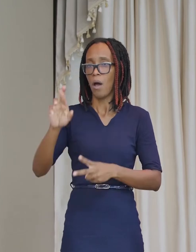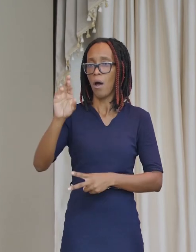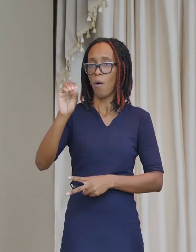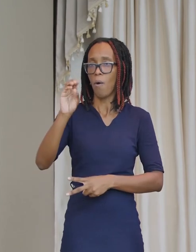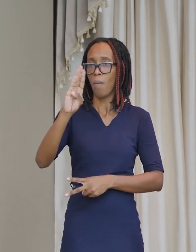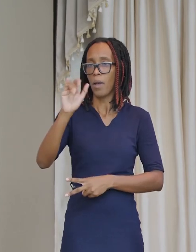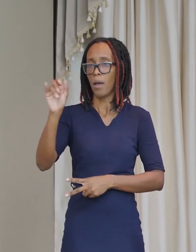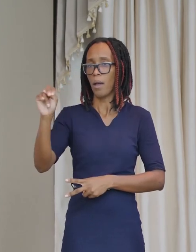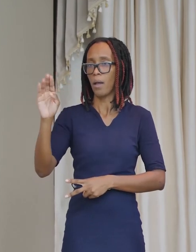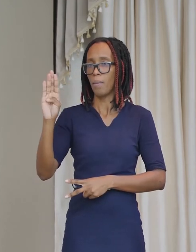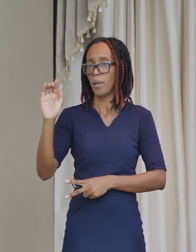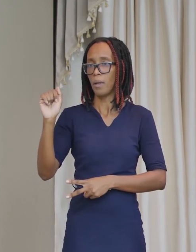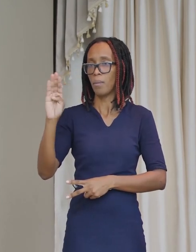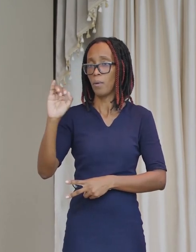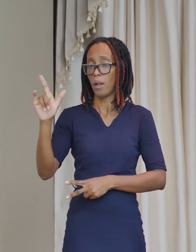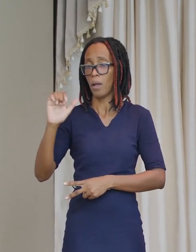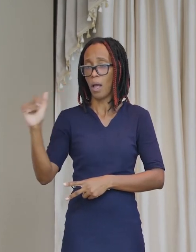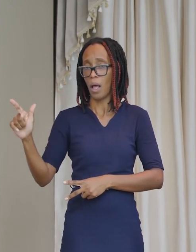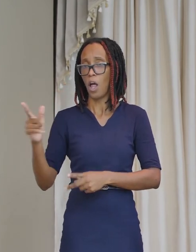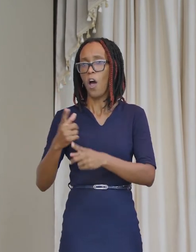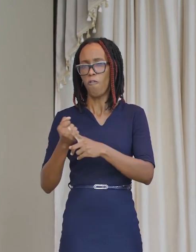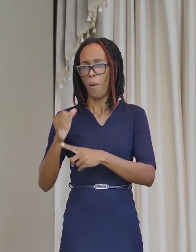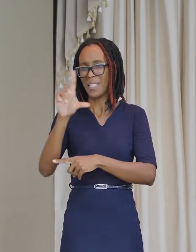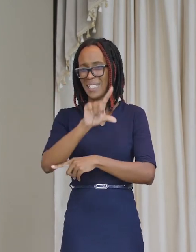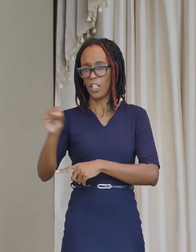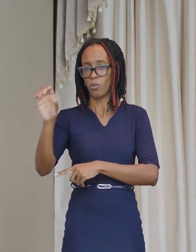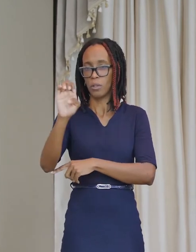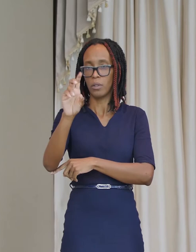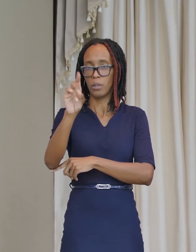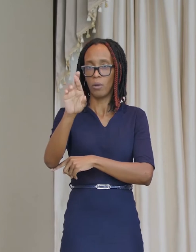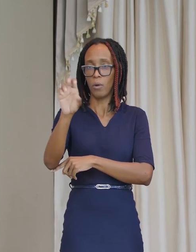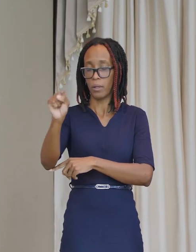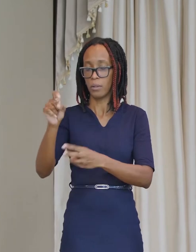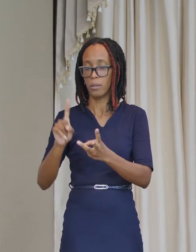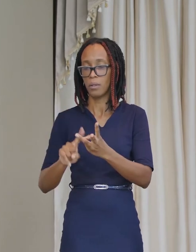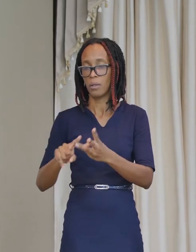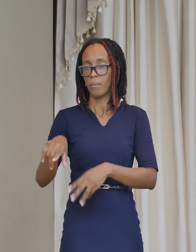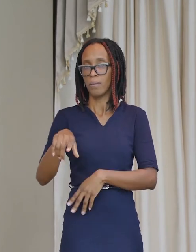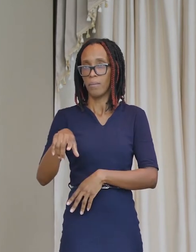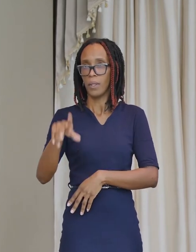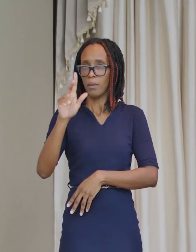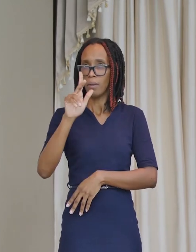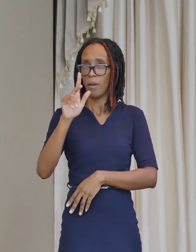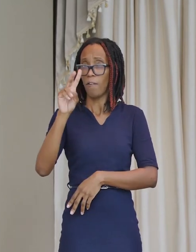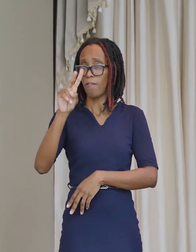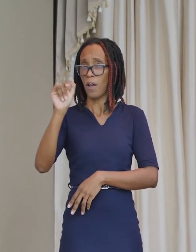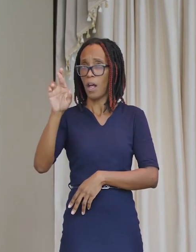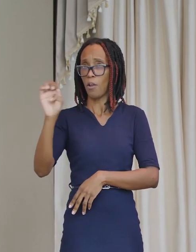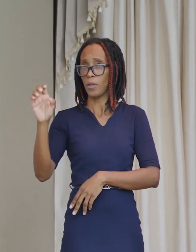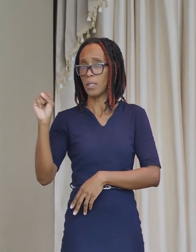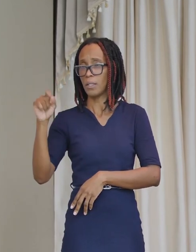Babulal, former District Commissioner of the Cedros District; Mai Akela; Valerie